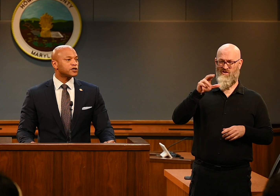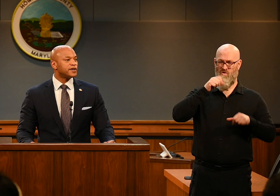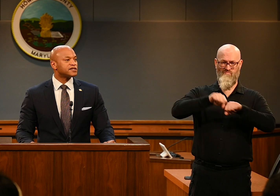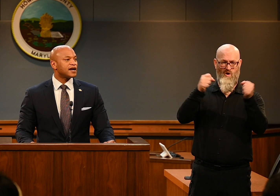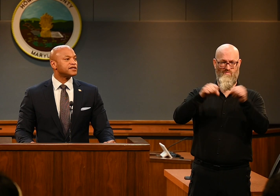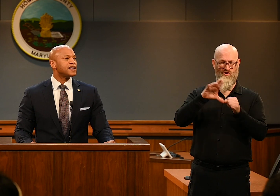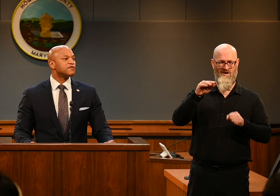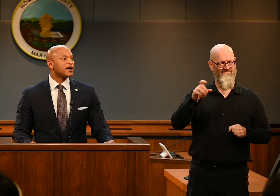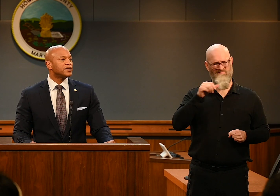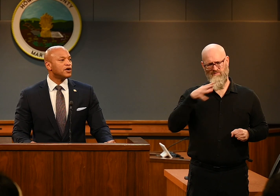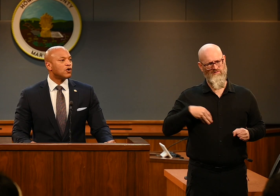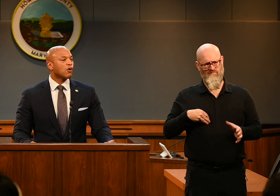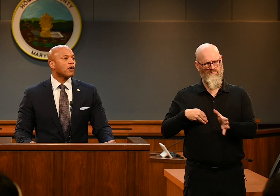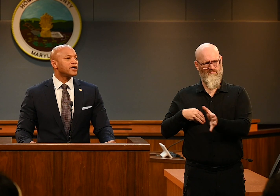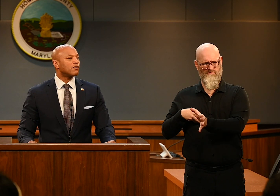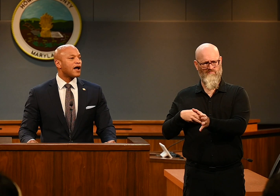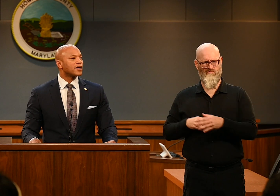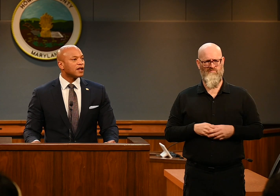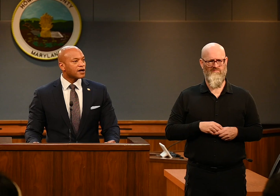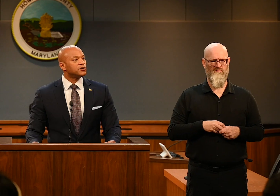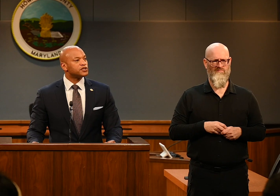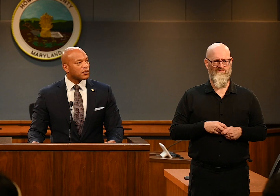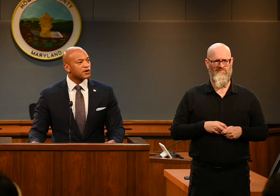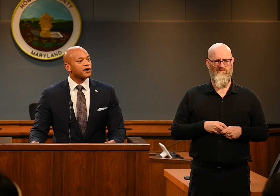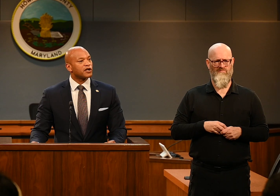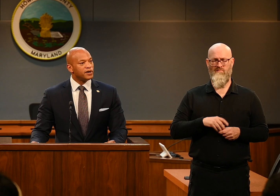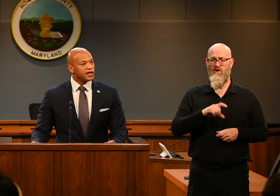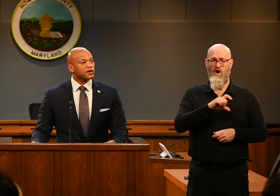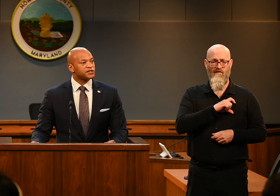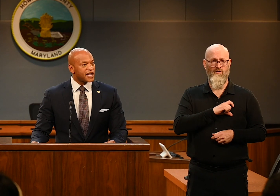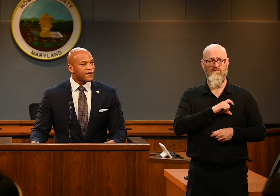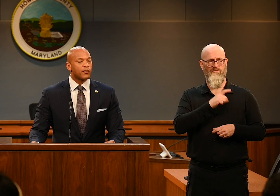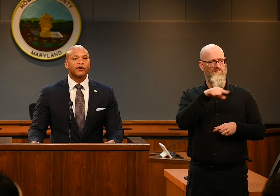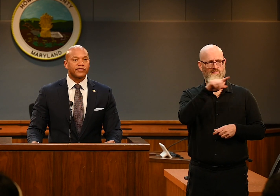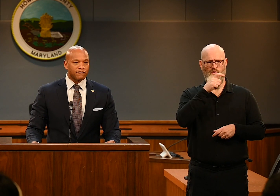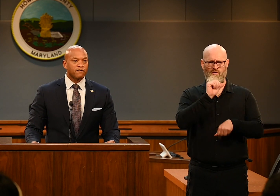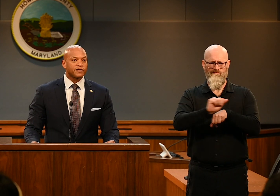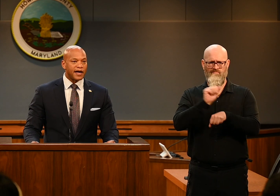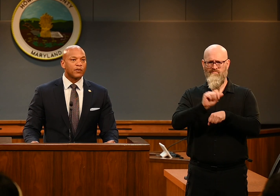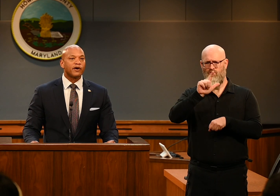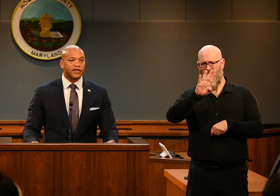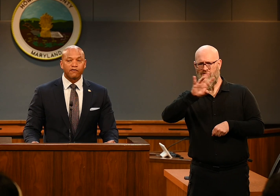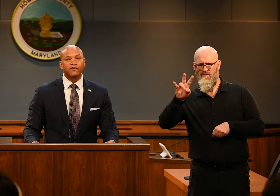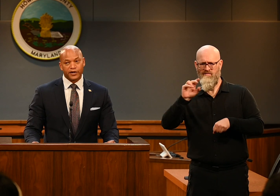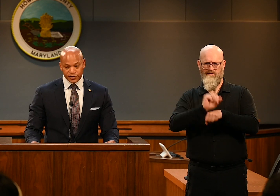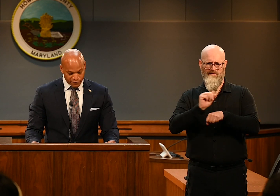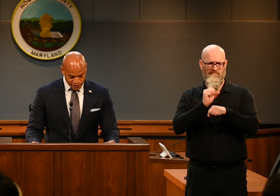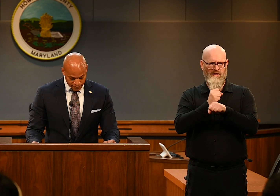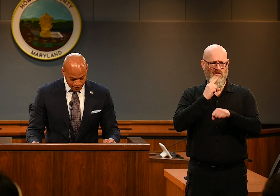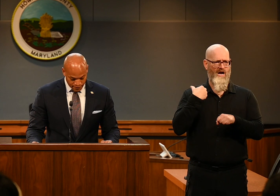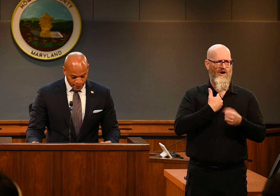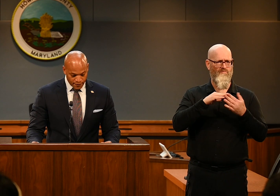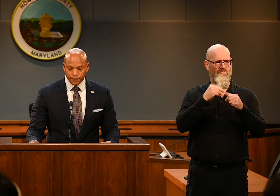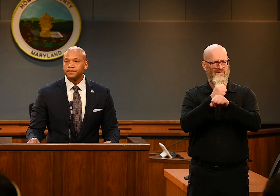law enforcement inside of the state of Maryland who are working around the clock to ensure that our communities are safe, and we are thankful for them, and we are thankful for their